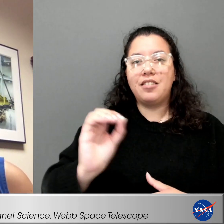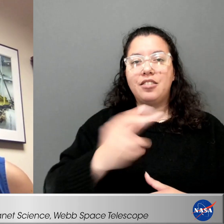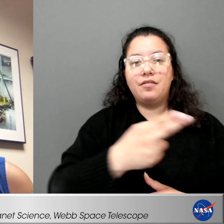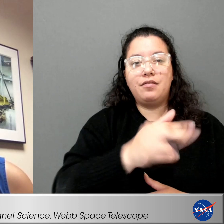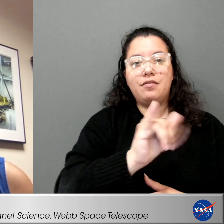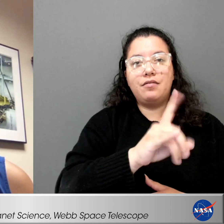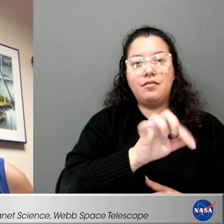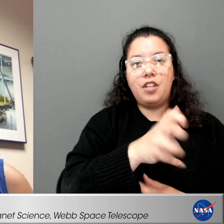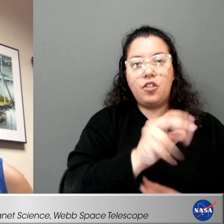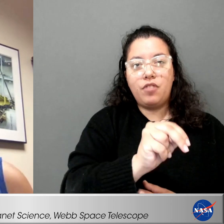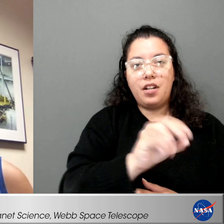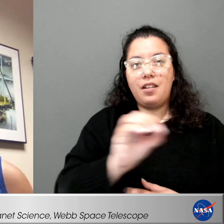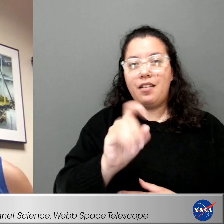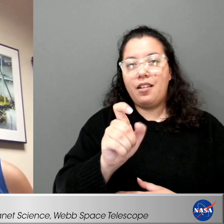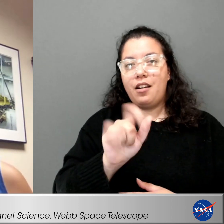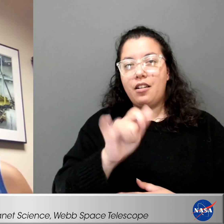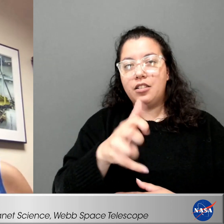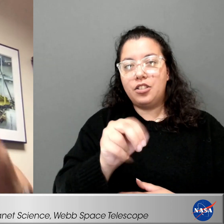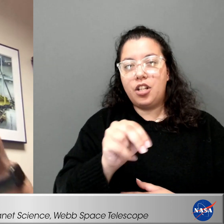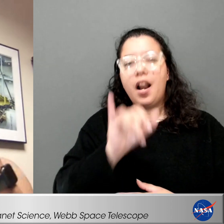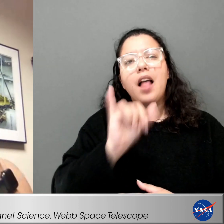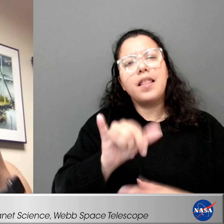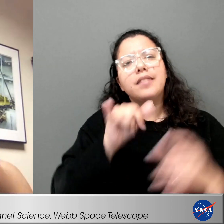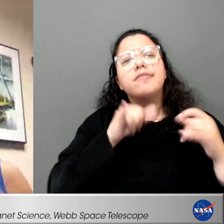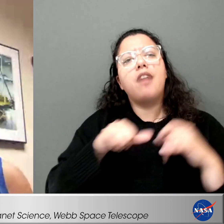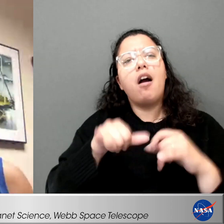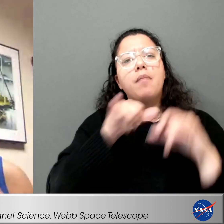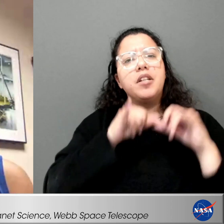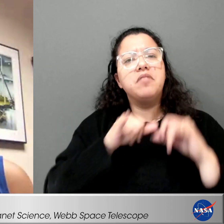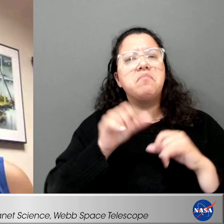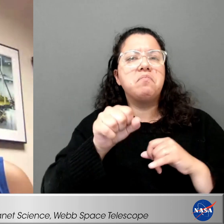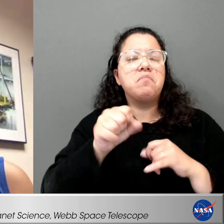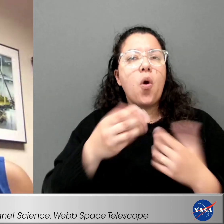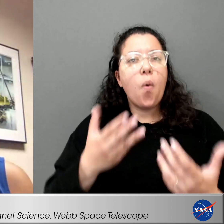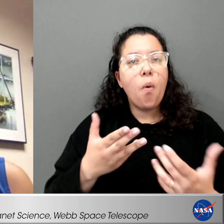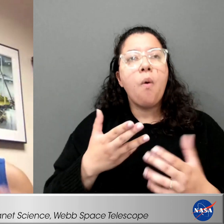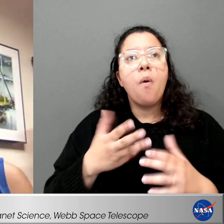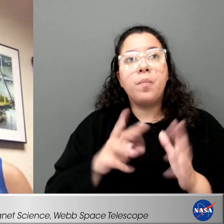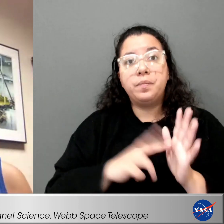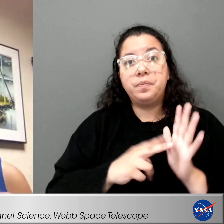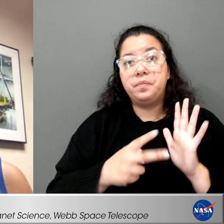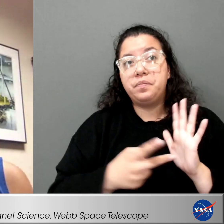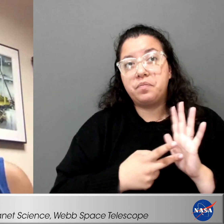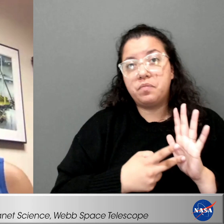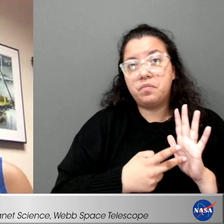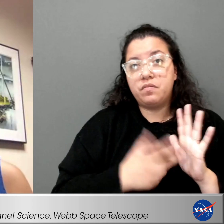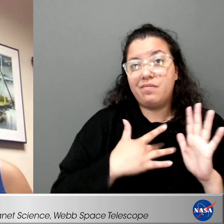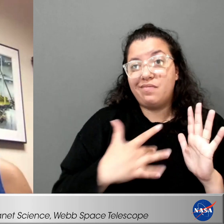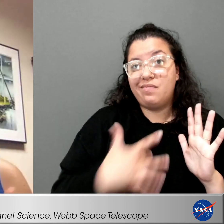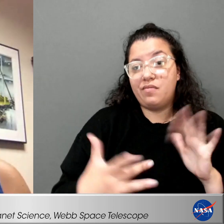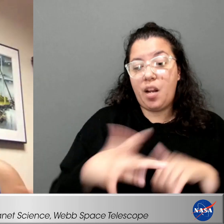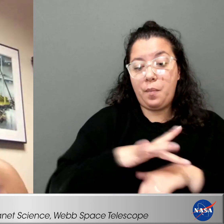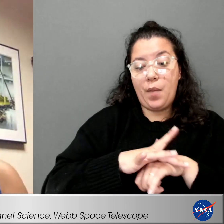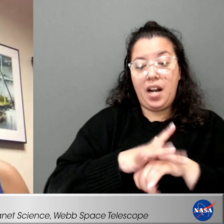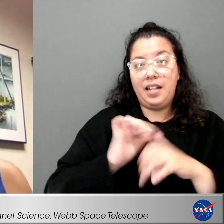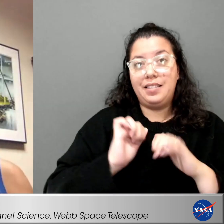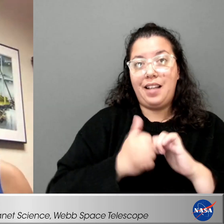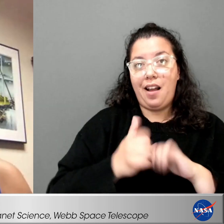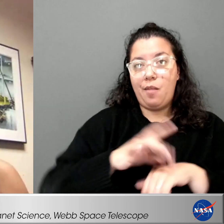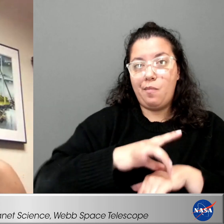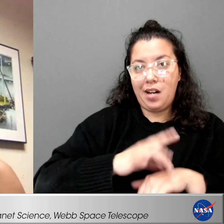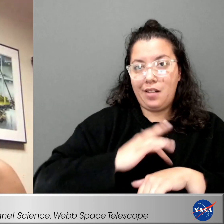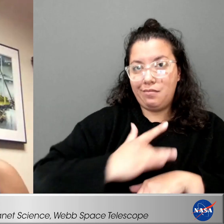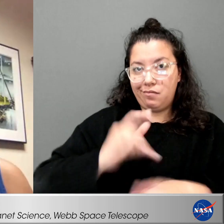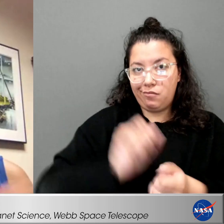our universe. So actually, just by the process of how planets form in the first place, we've been talking a lot about that because of the star